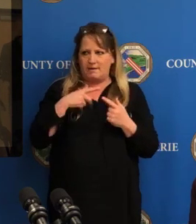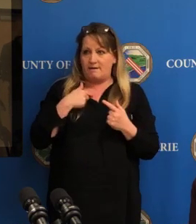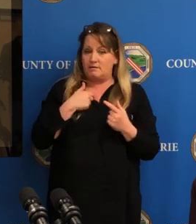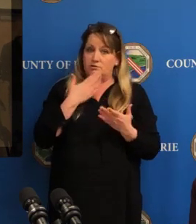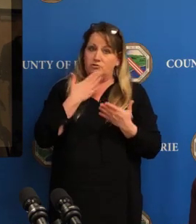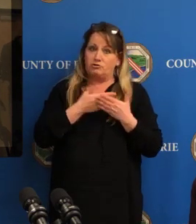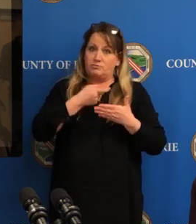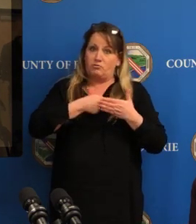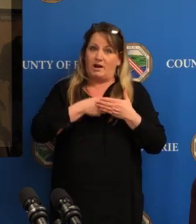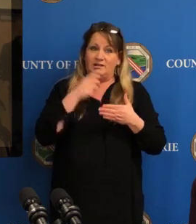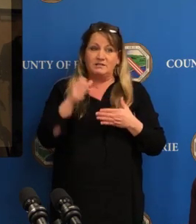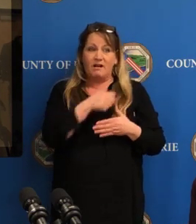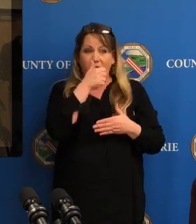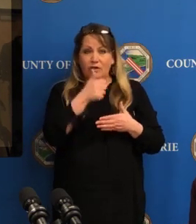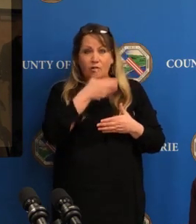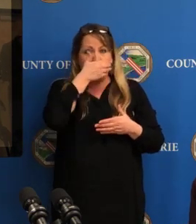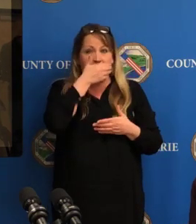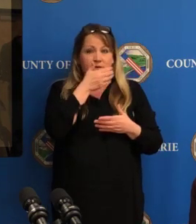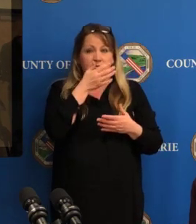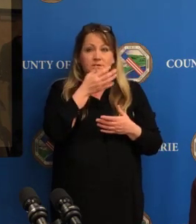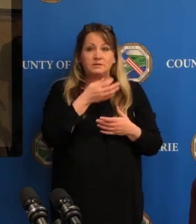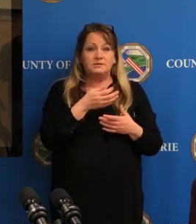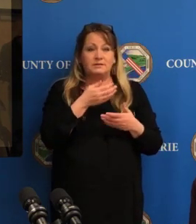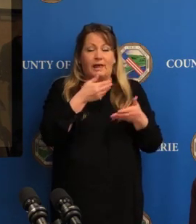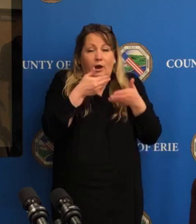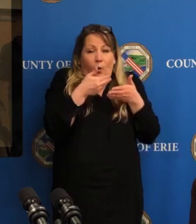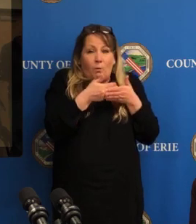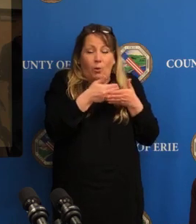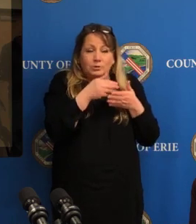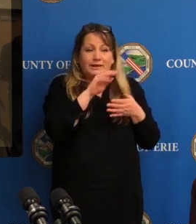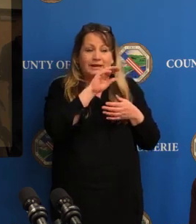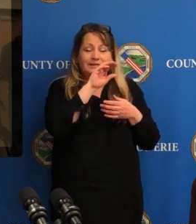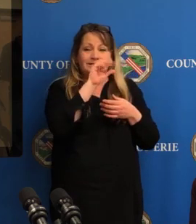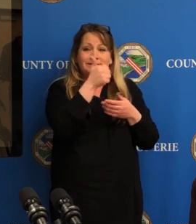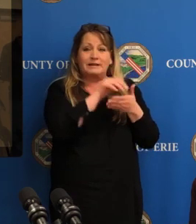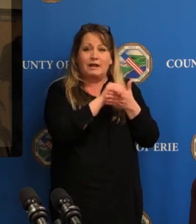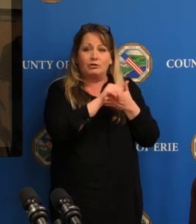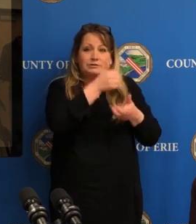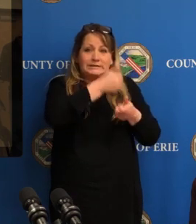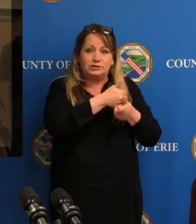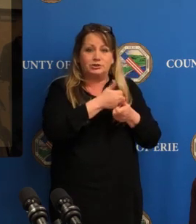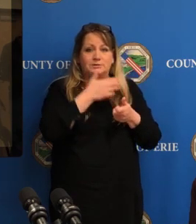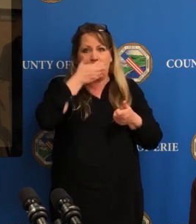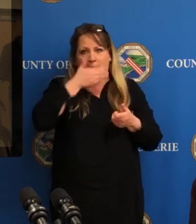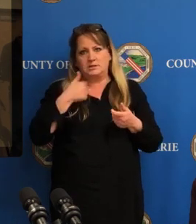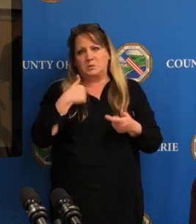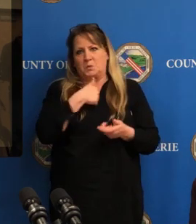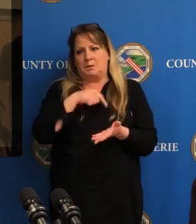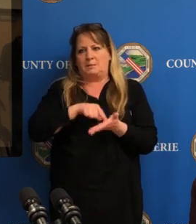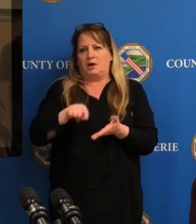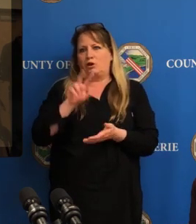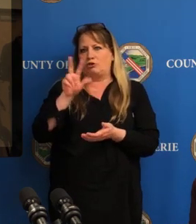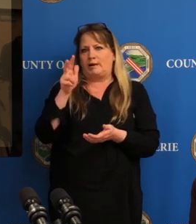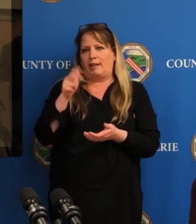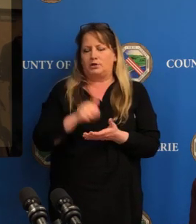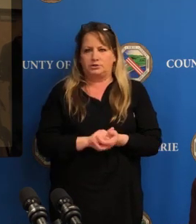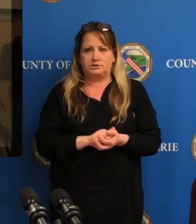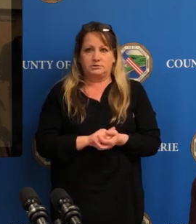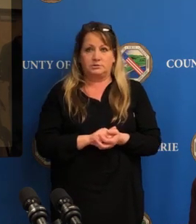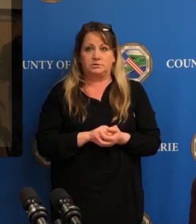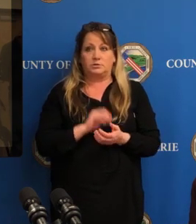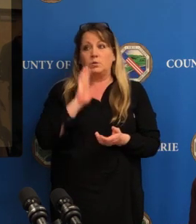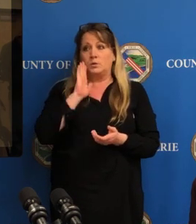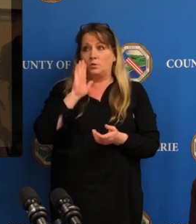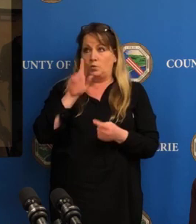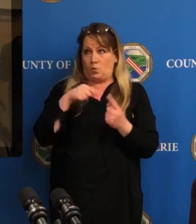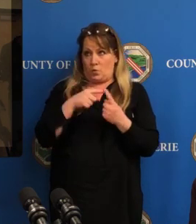A lot of other masks are going for almost $10 a mask. We were basically able to get it for $3 a mask. The payment will be made upon delivery, because I know